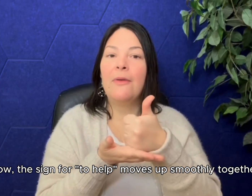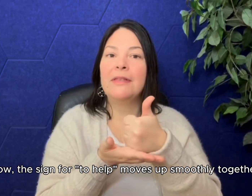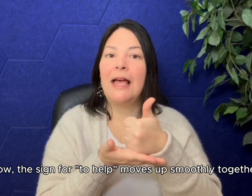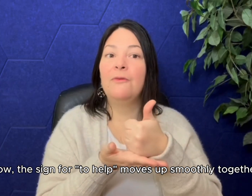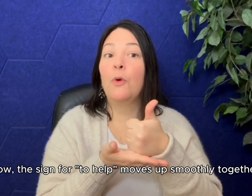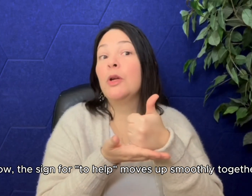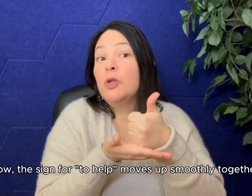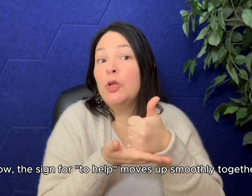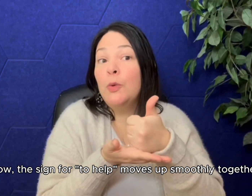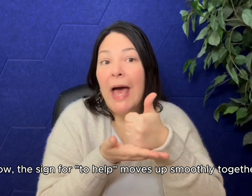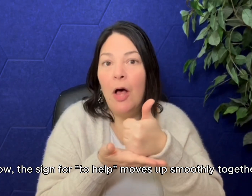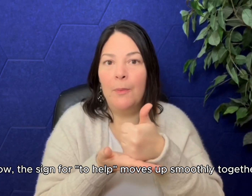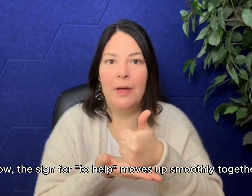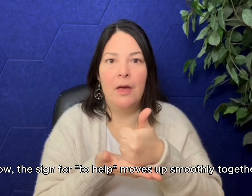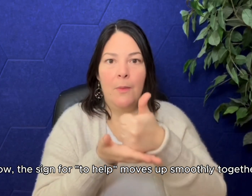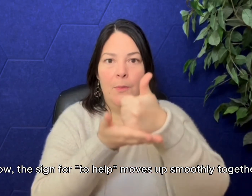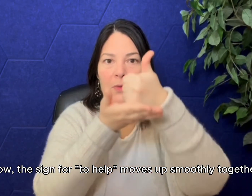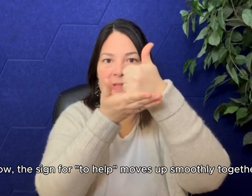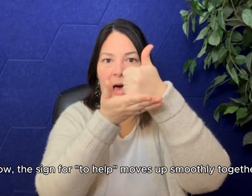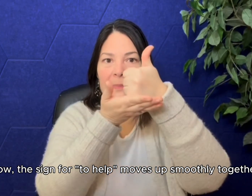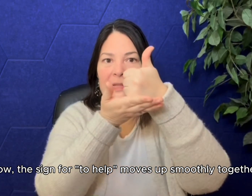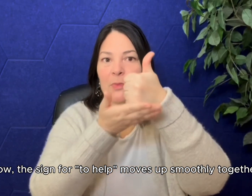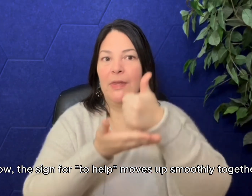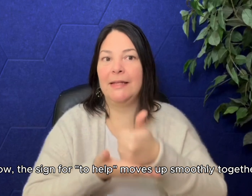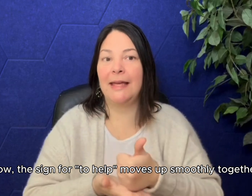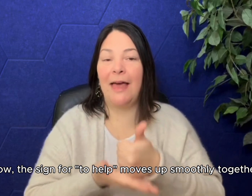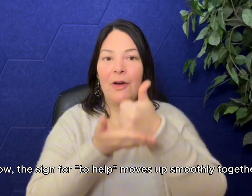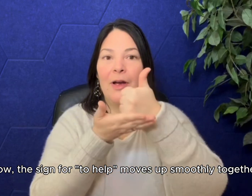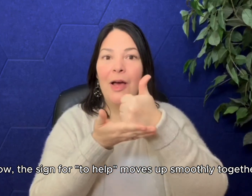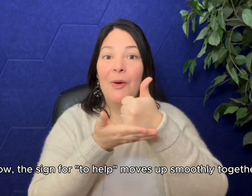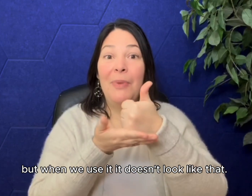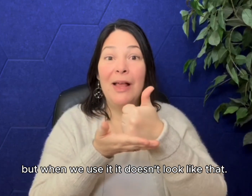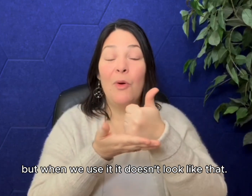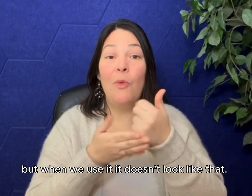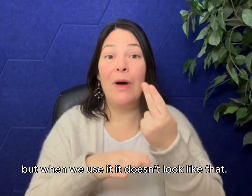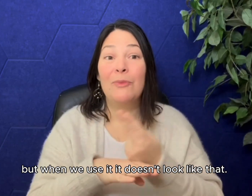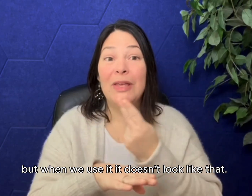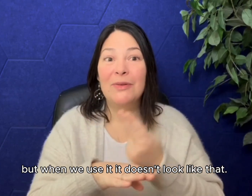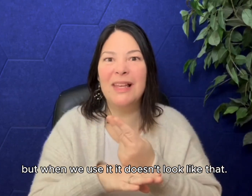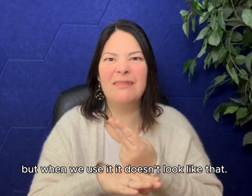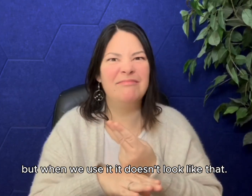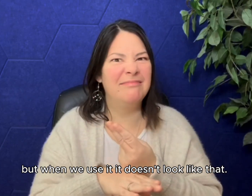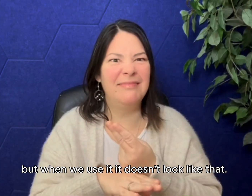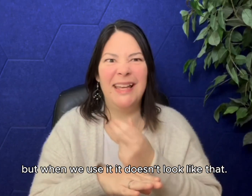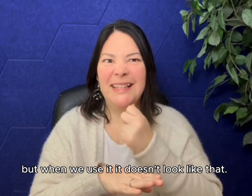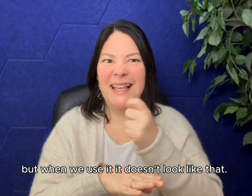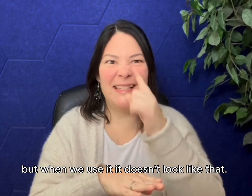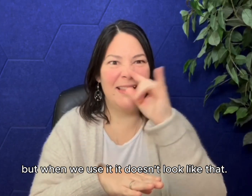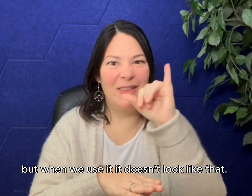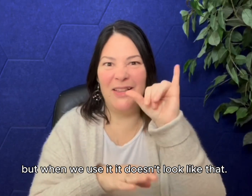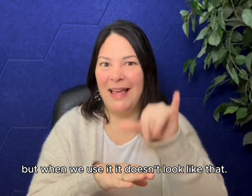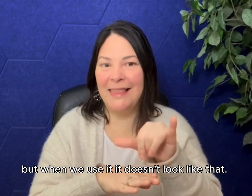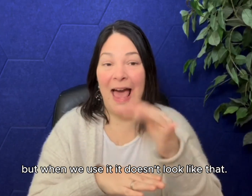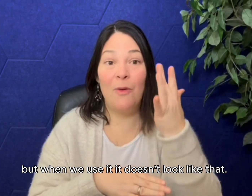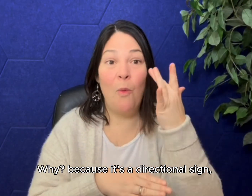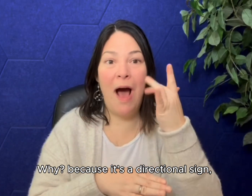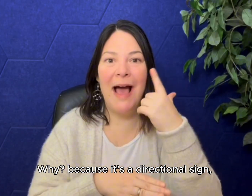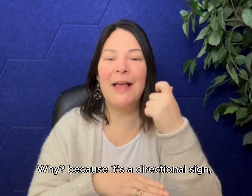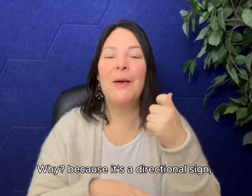sign for to help moves up smoothly together, but when we use it, it doesn't look like that. Why?